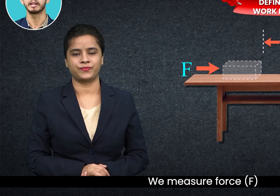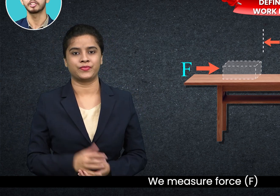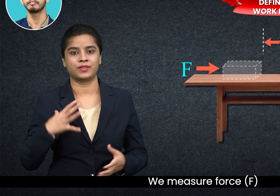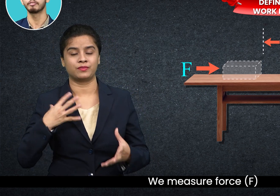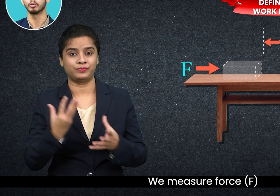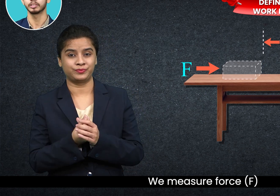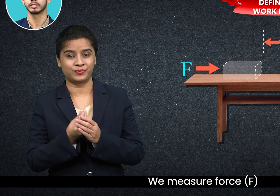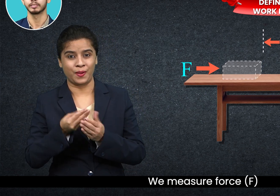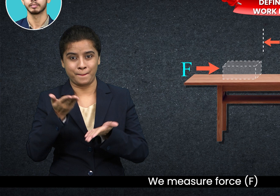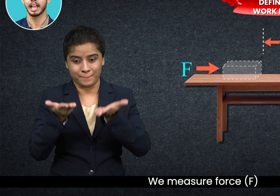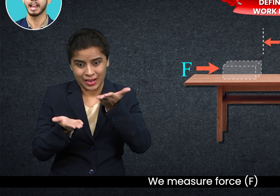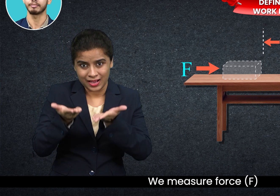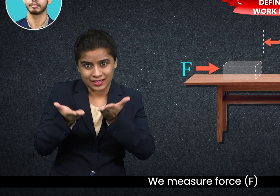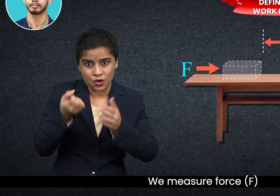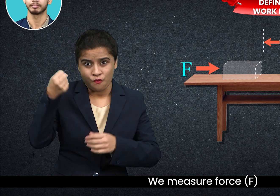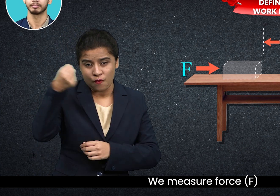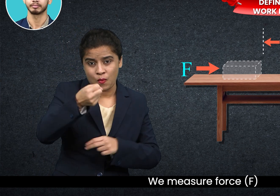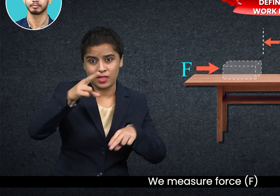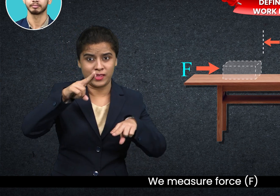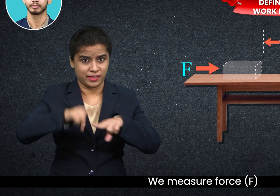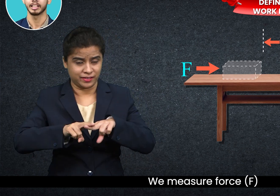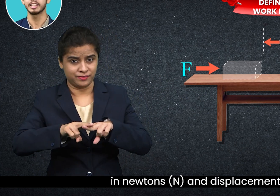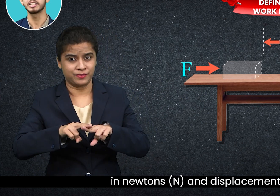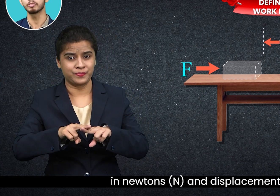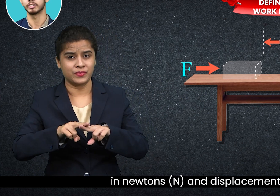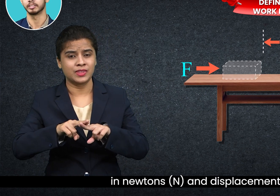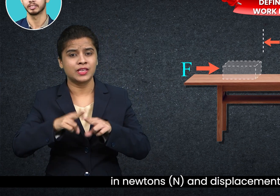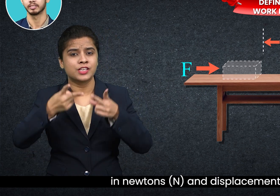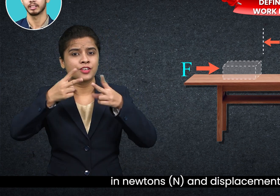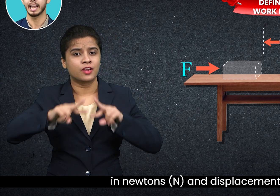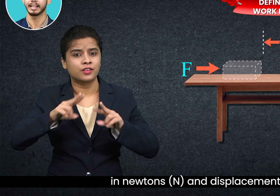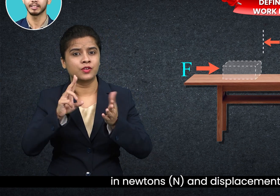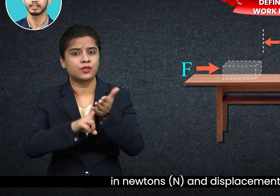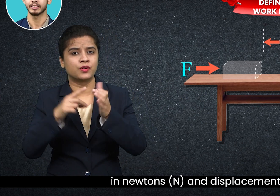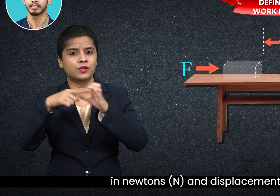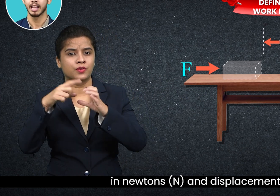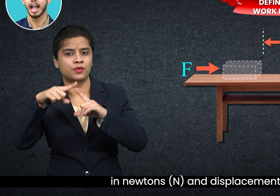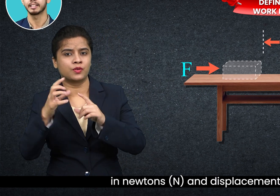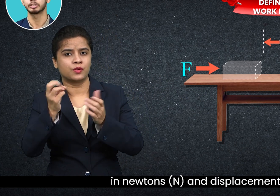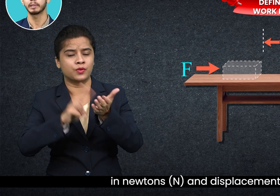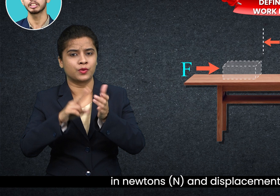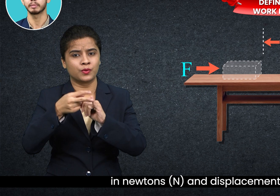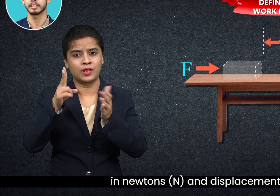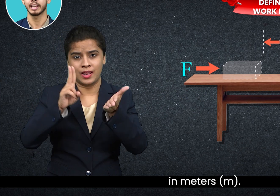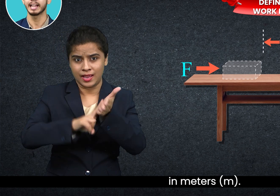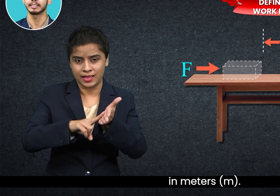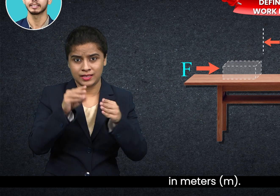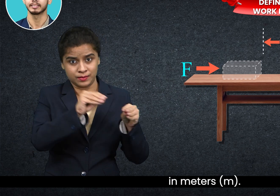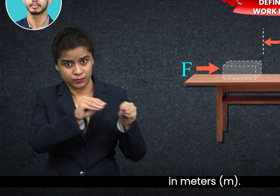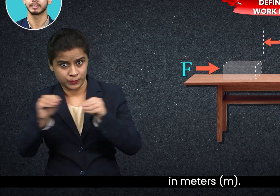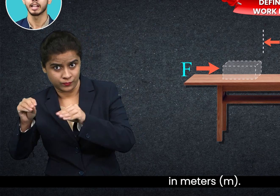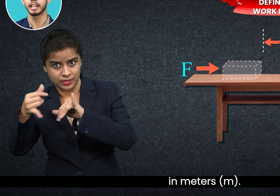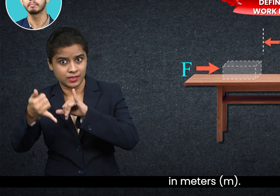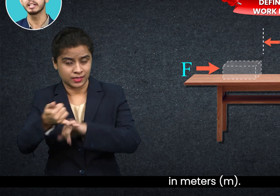We measure force F in newtons N and displacement